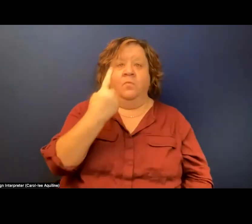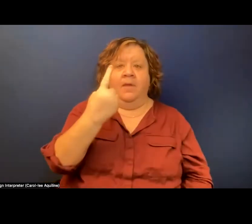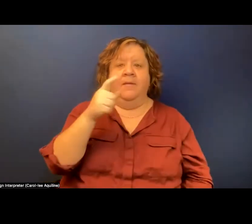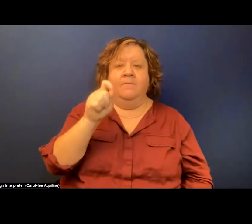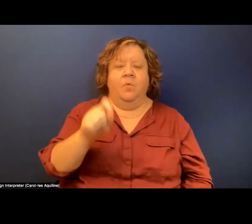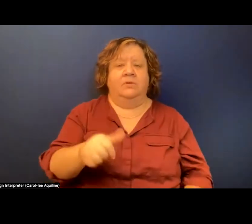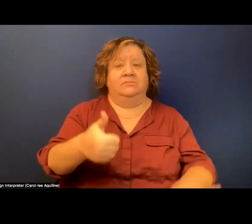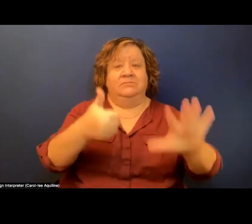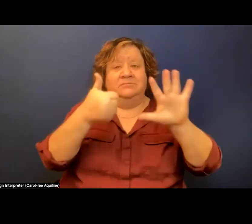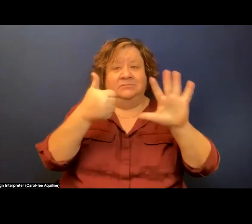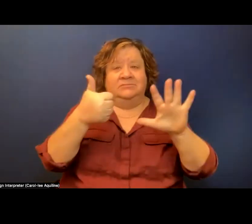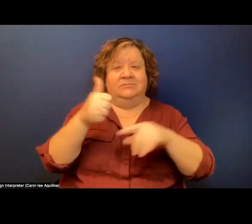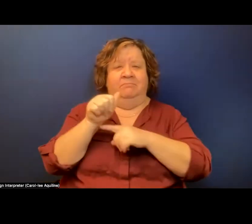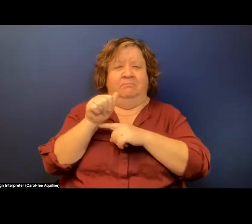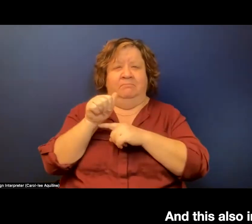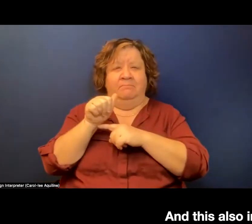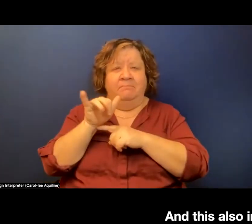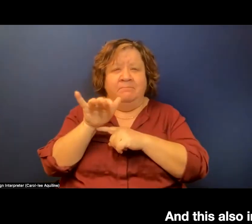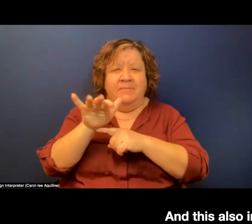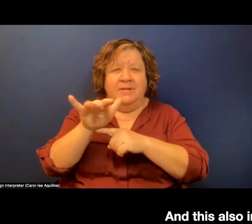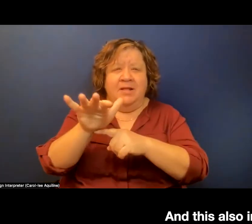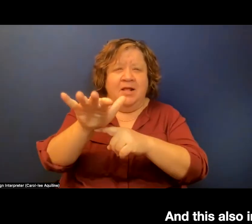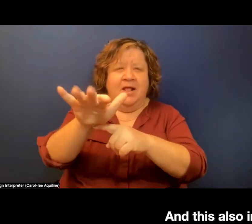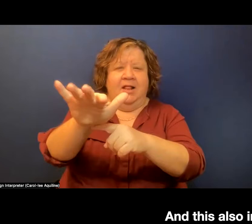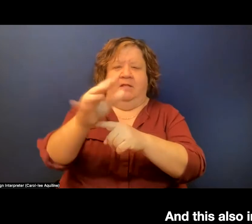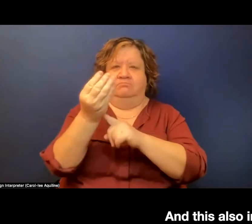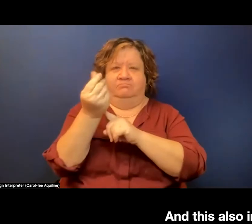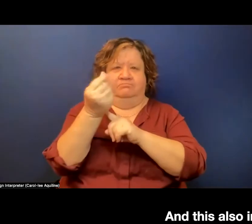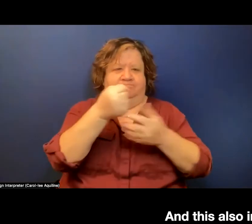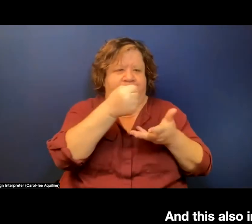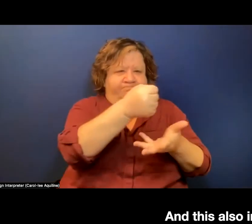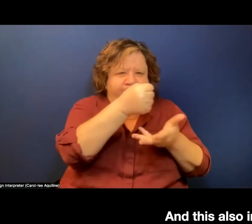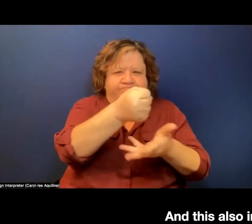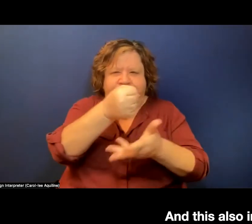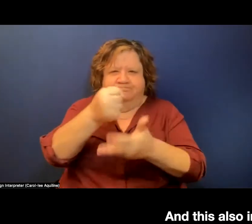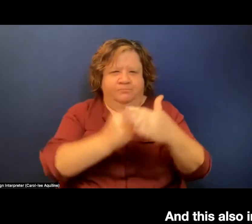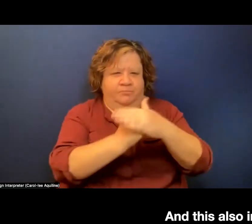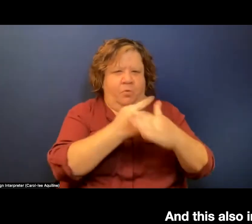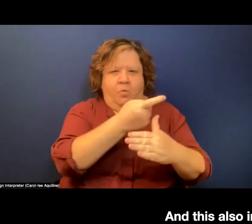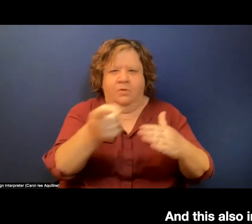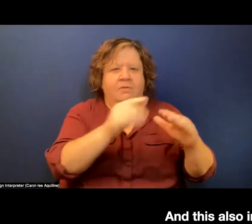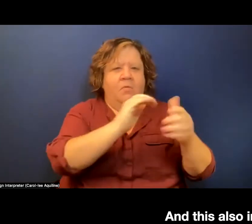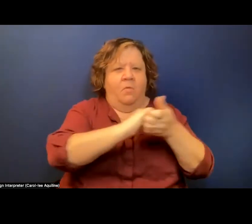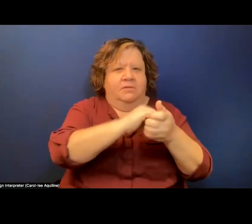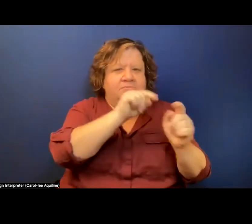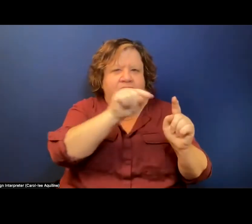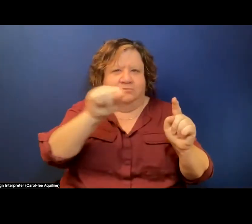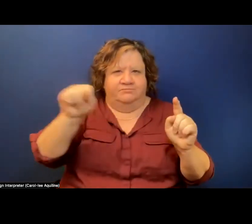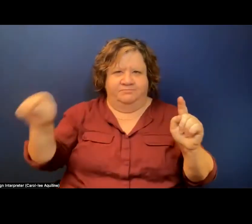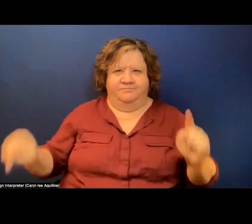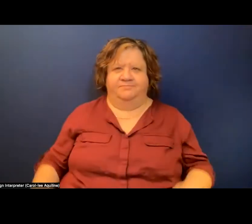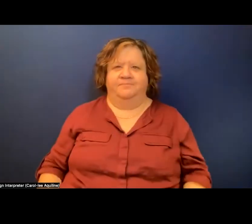$1,688,500 in funding towards these 20 organizations. And this also includes advocacy for the preparations of